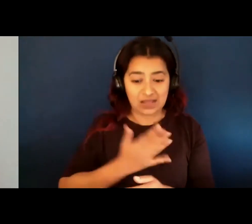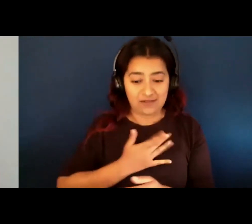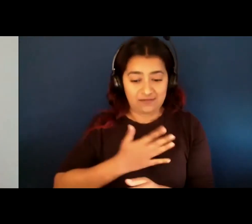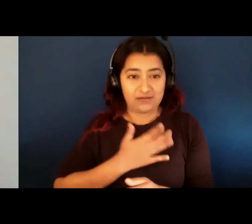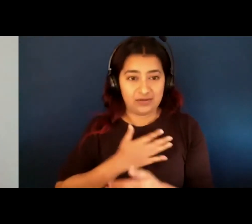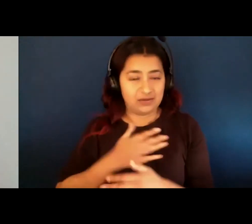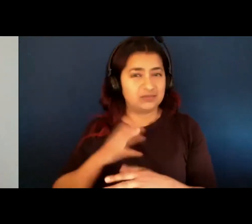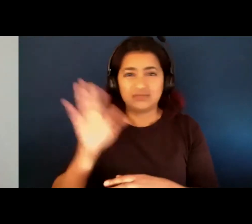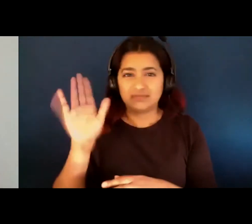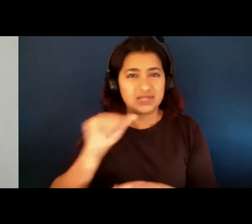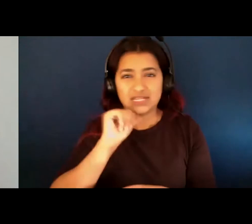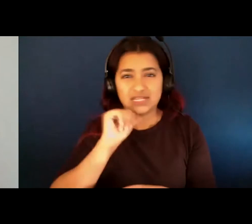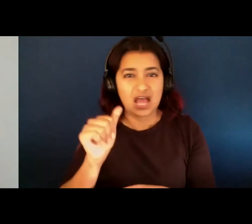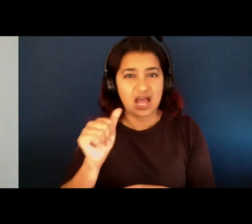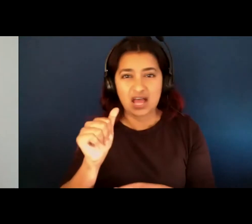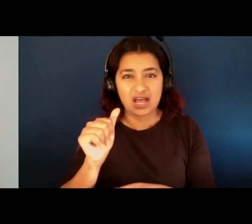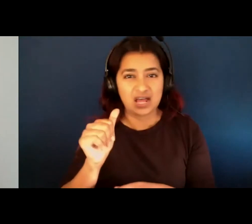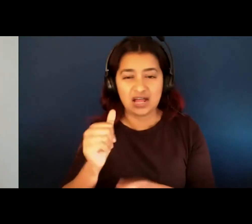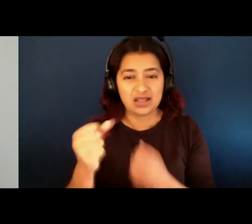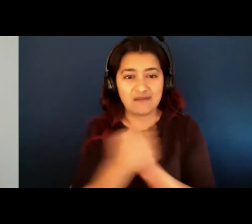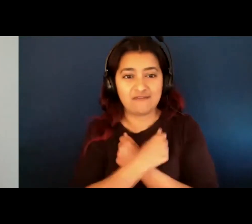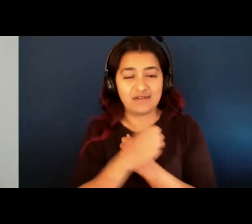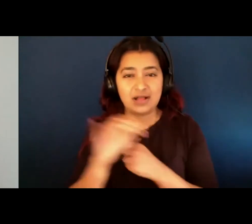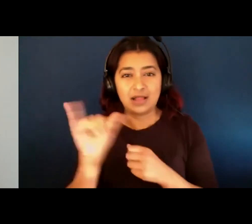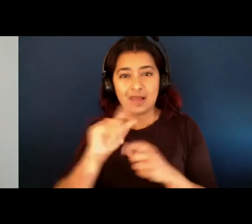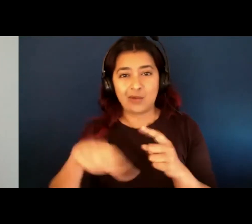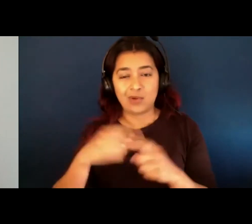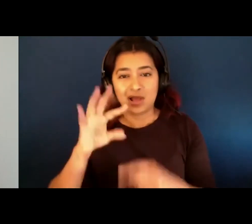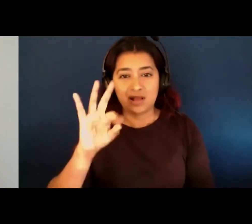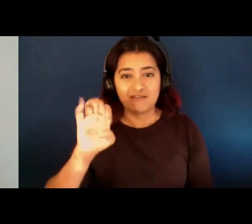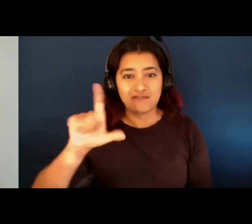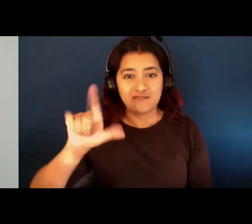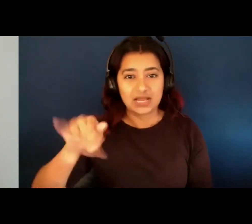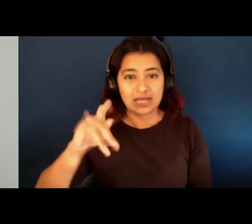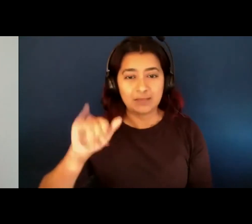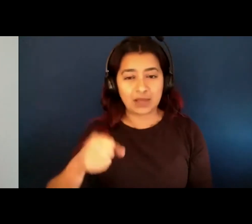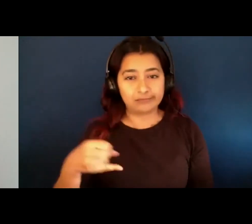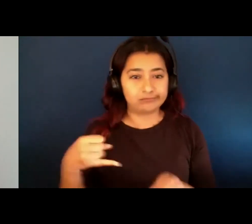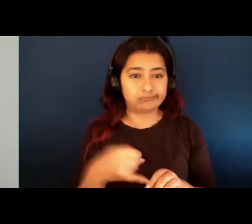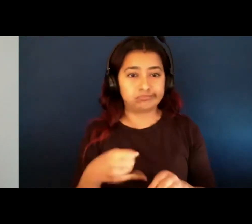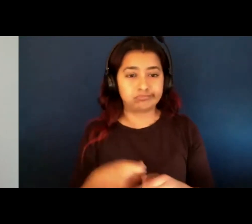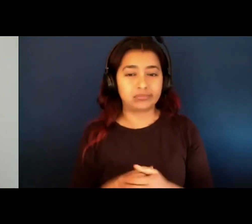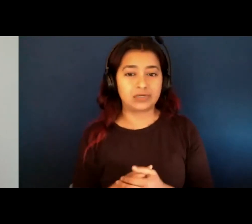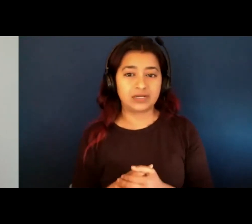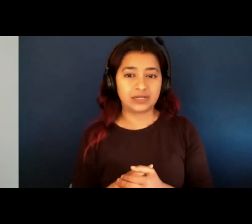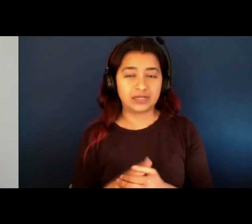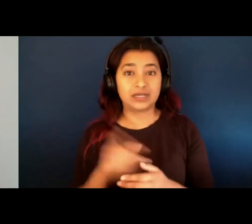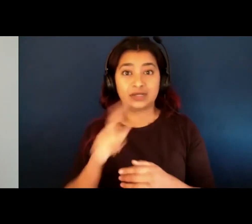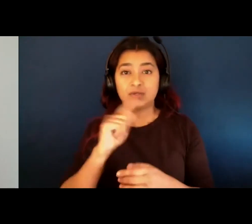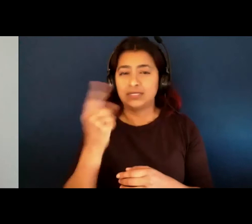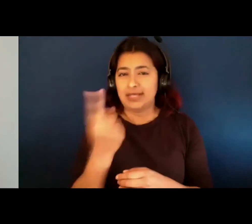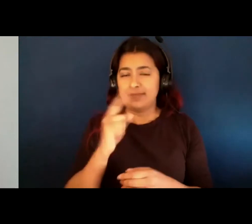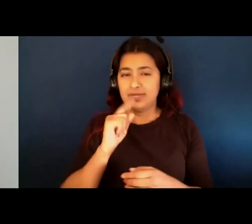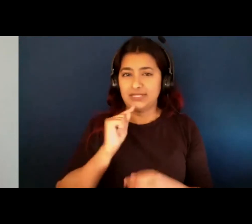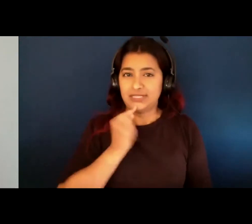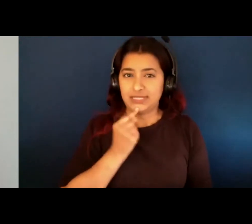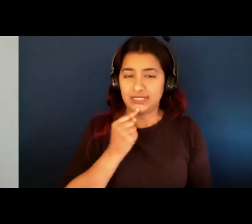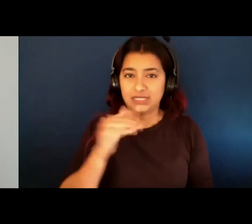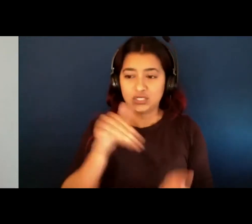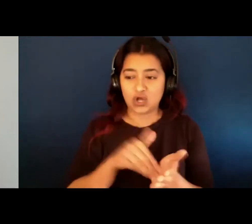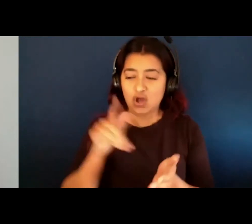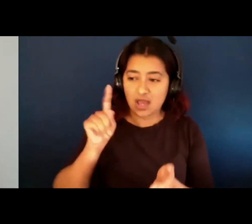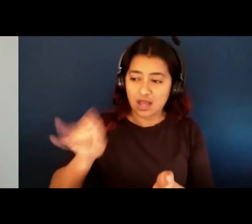love. At least not like when Felipe stuck his dick in her. It was something serious. The doctor asked her if